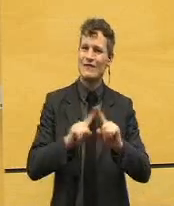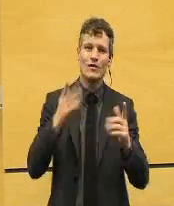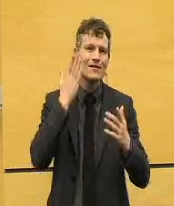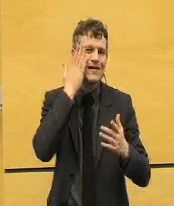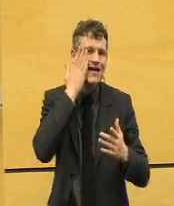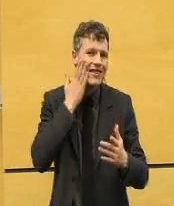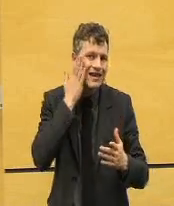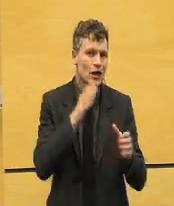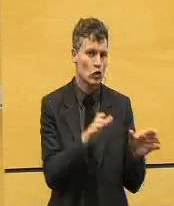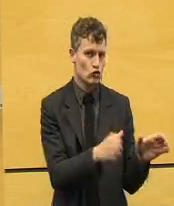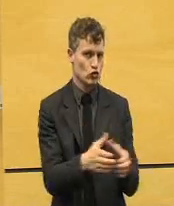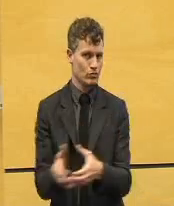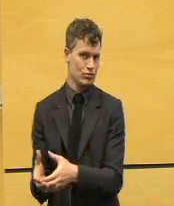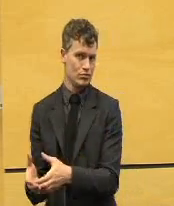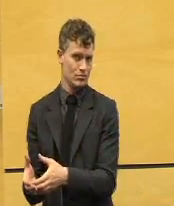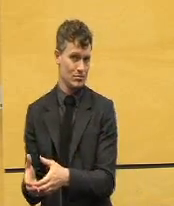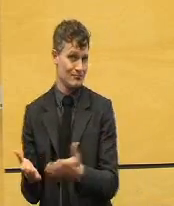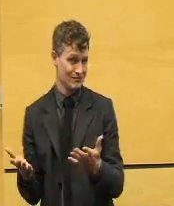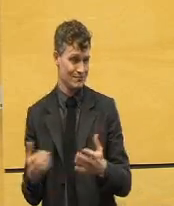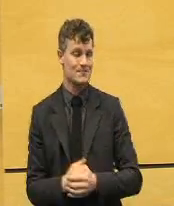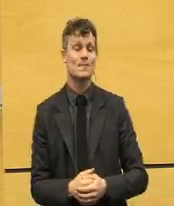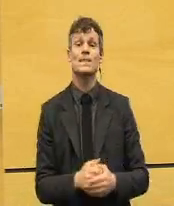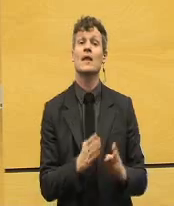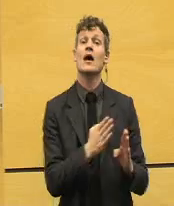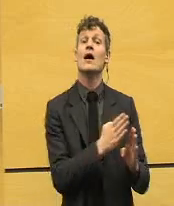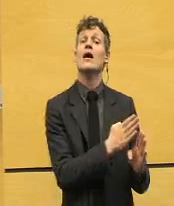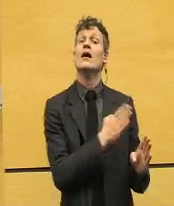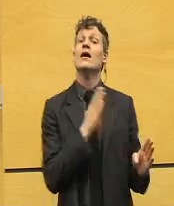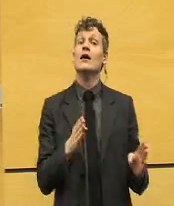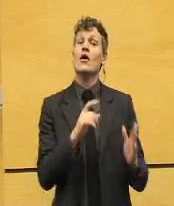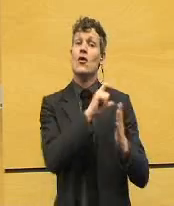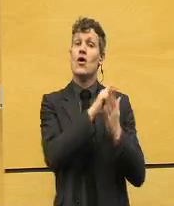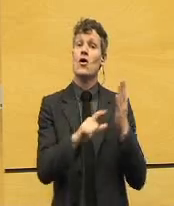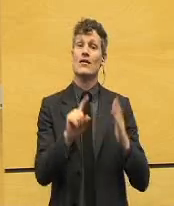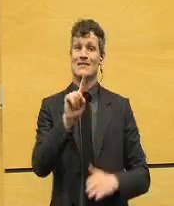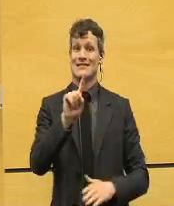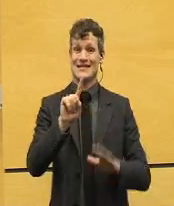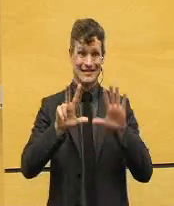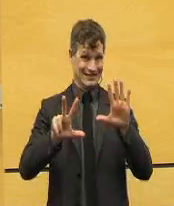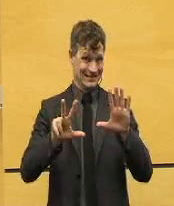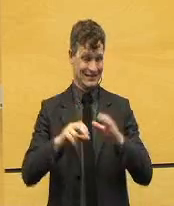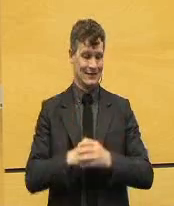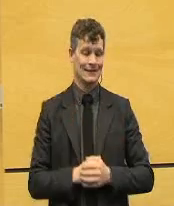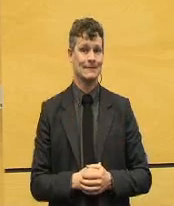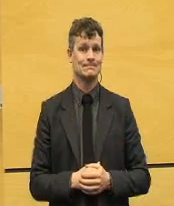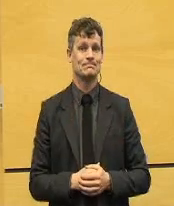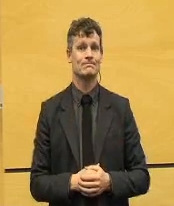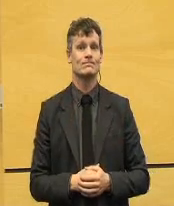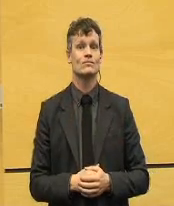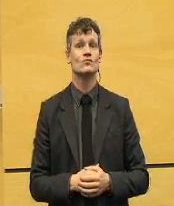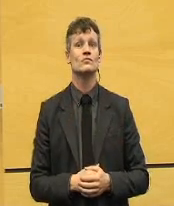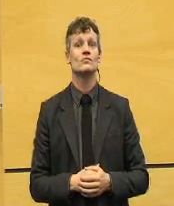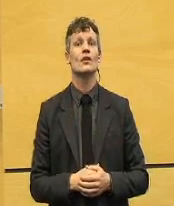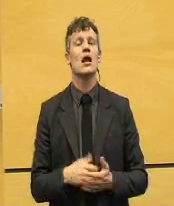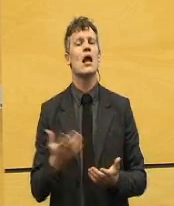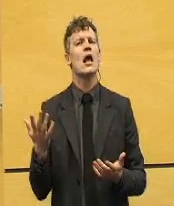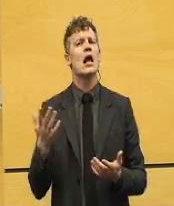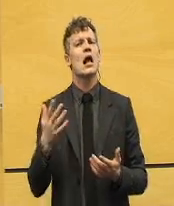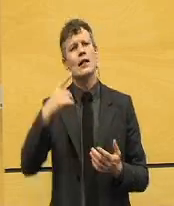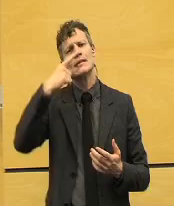Article 18. I'm concerned at information we have received concerning refugee